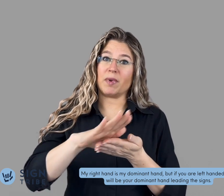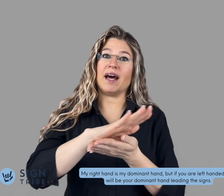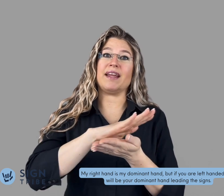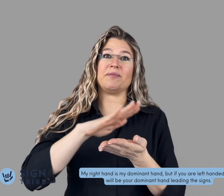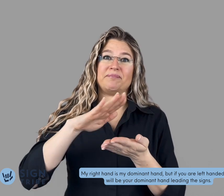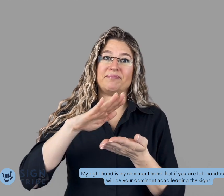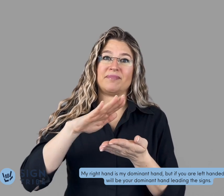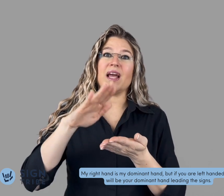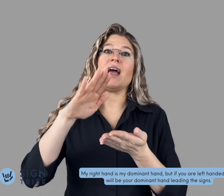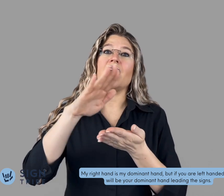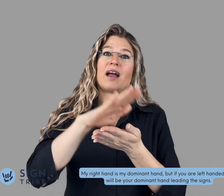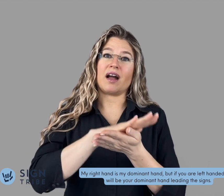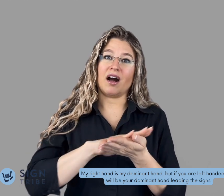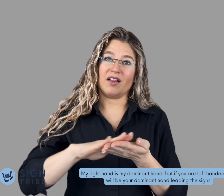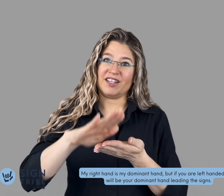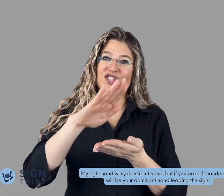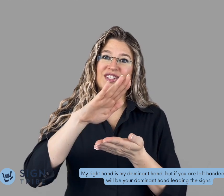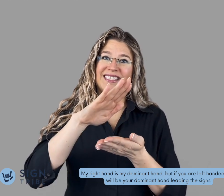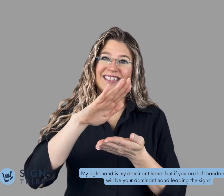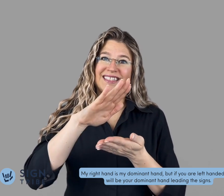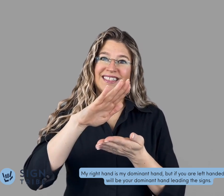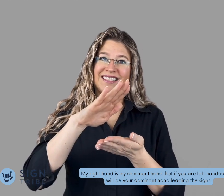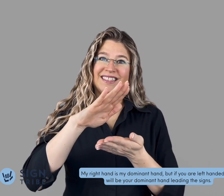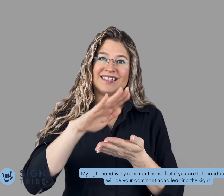body. College.